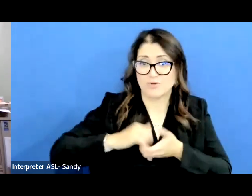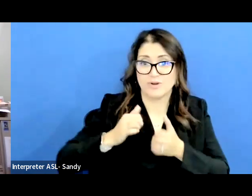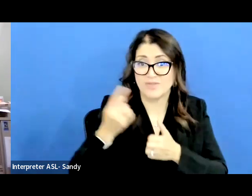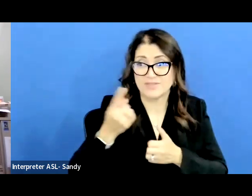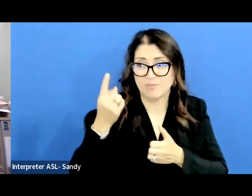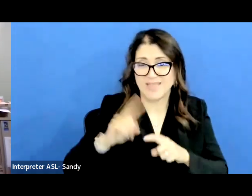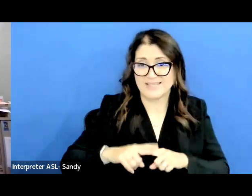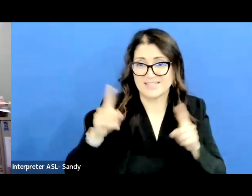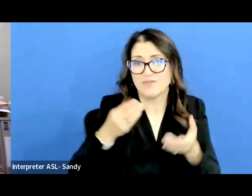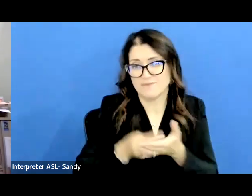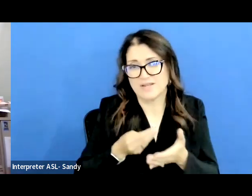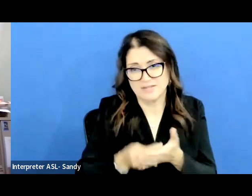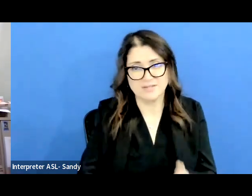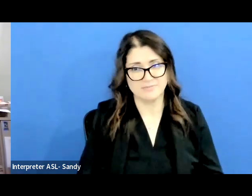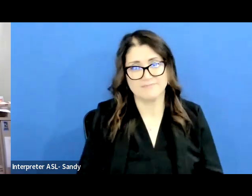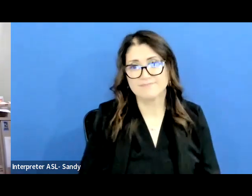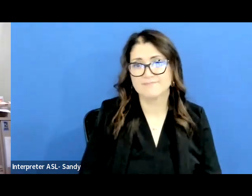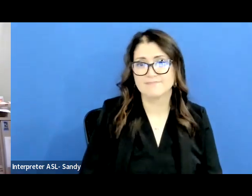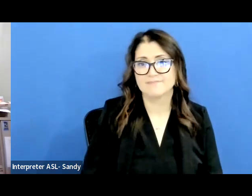different kinds of funding.